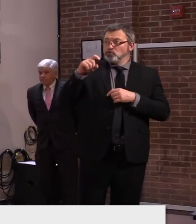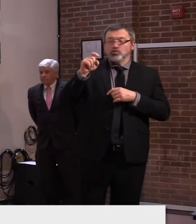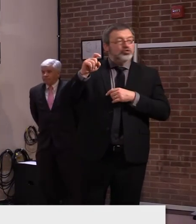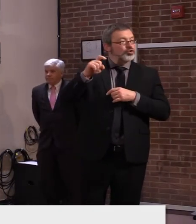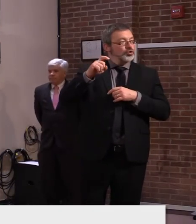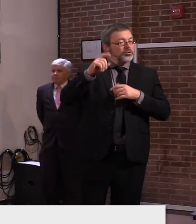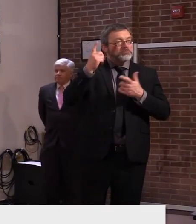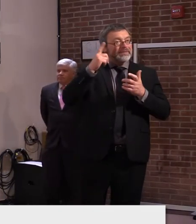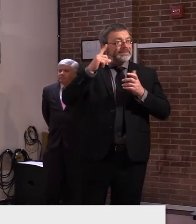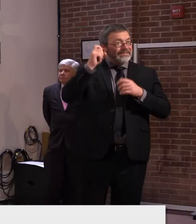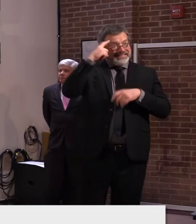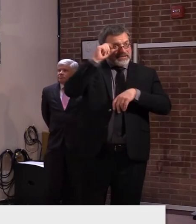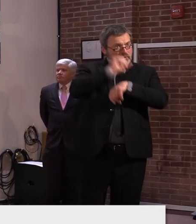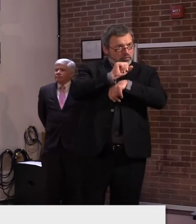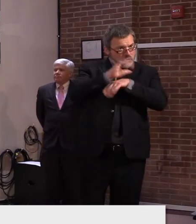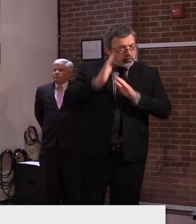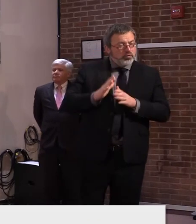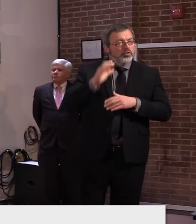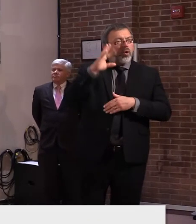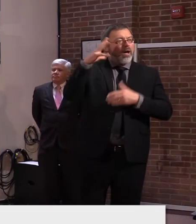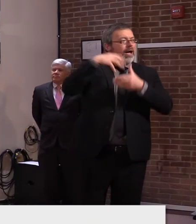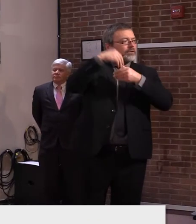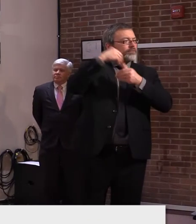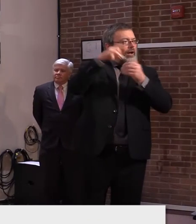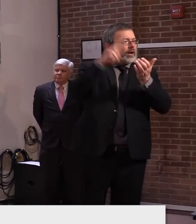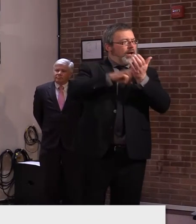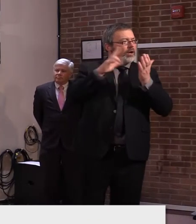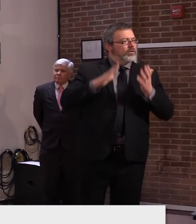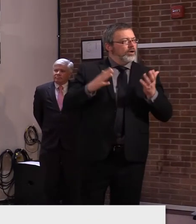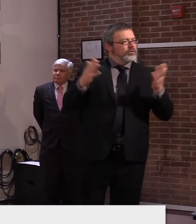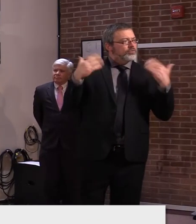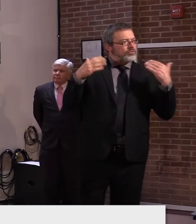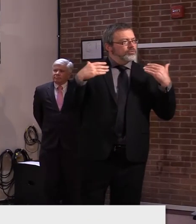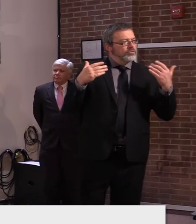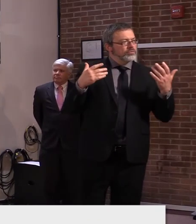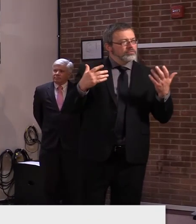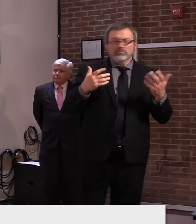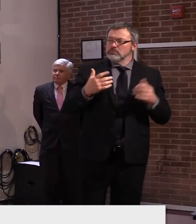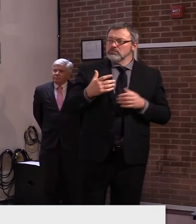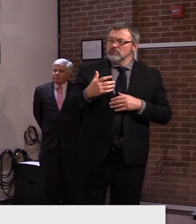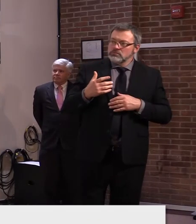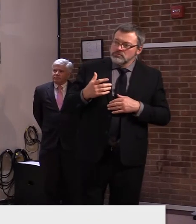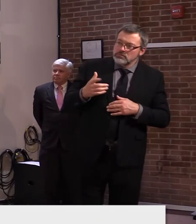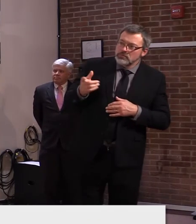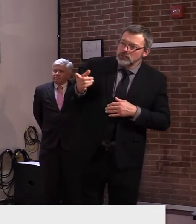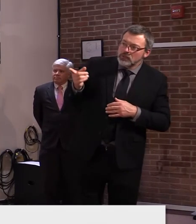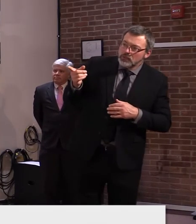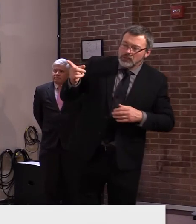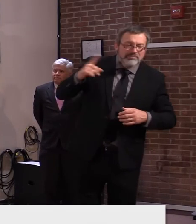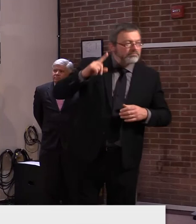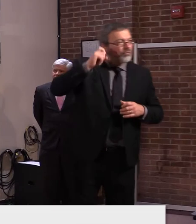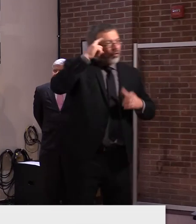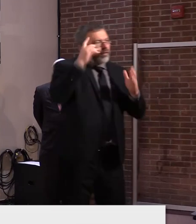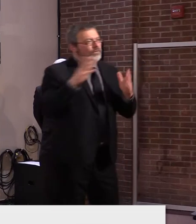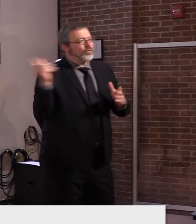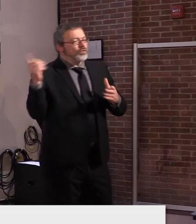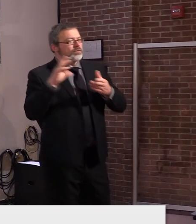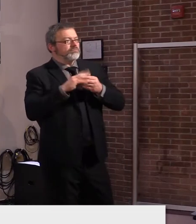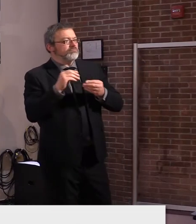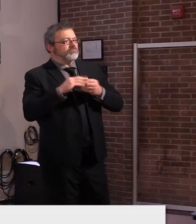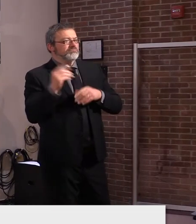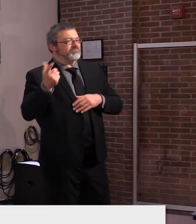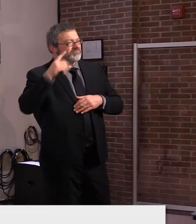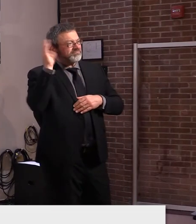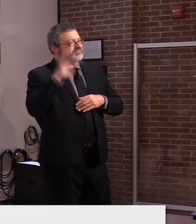I think we're all suffering from the same workforce challenges, whether it's the state workforce or even outside vendors